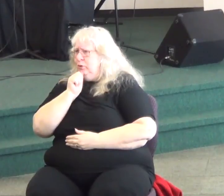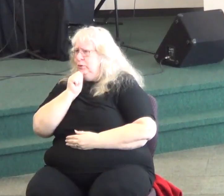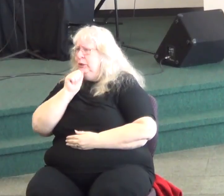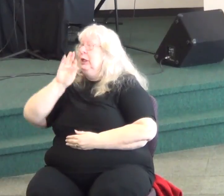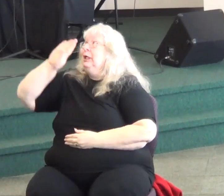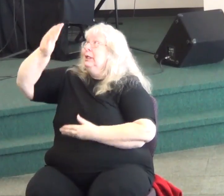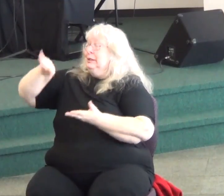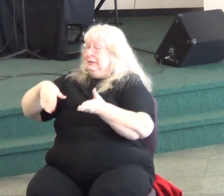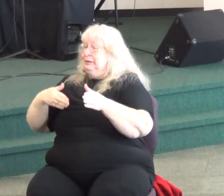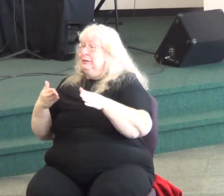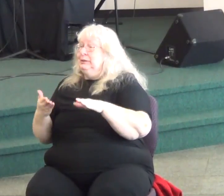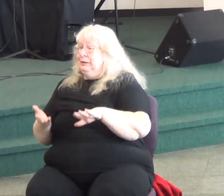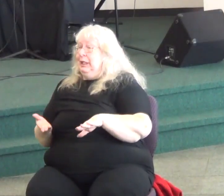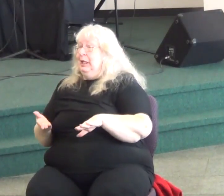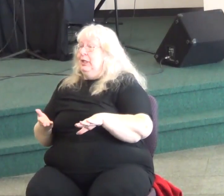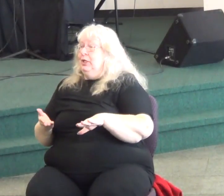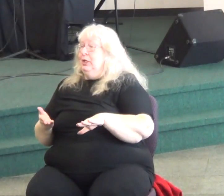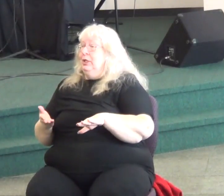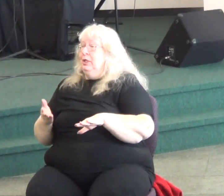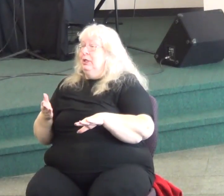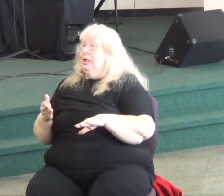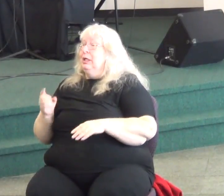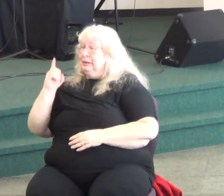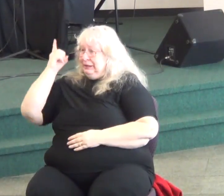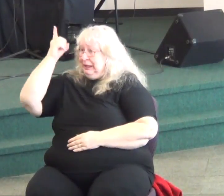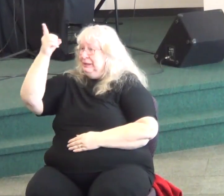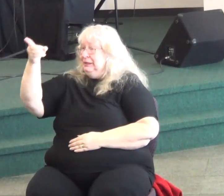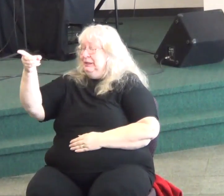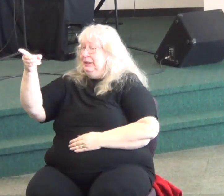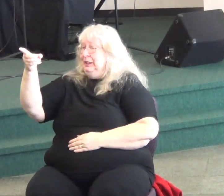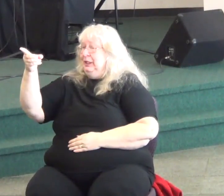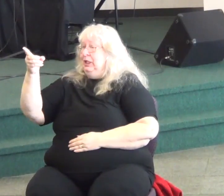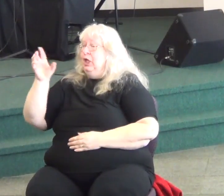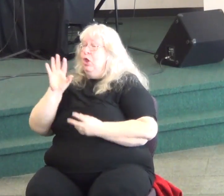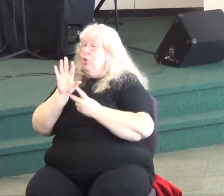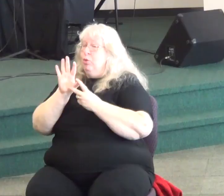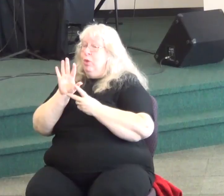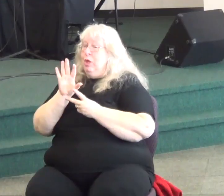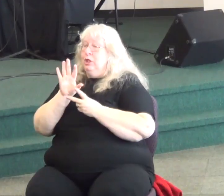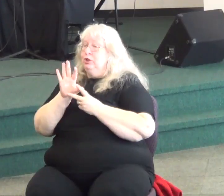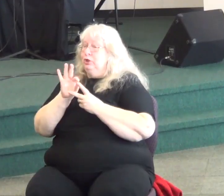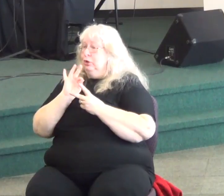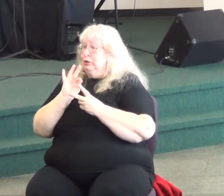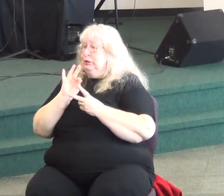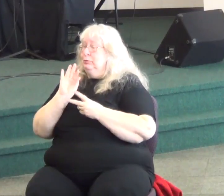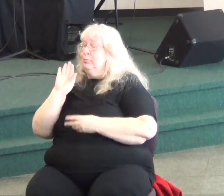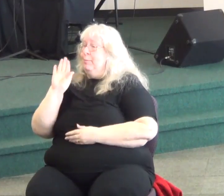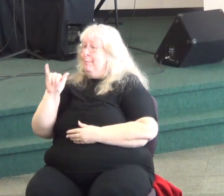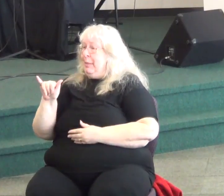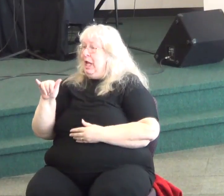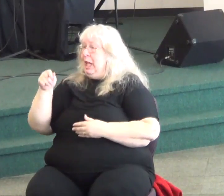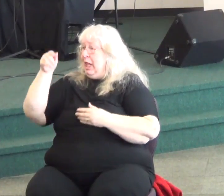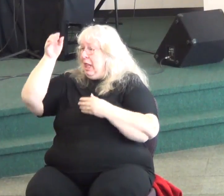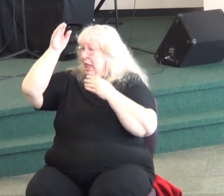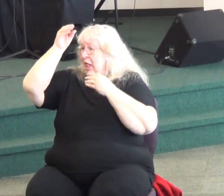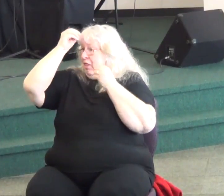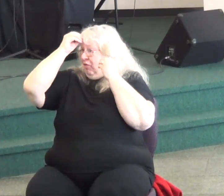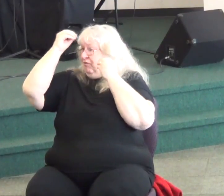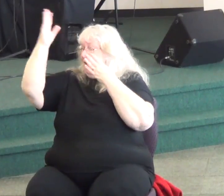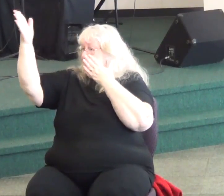destiny. The one chosen by the Father early on, the song we sang this morning is, he was here even before